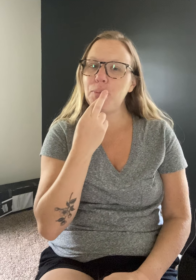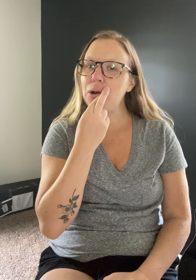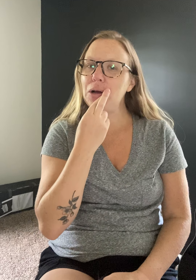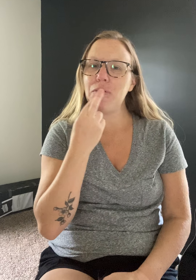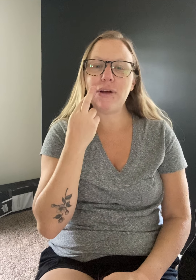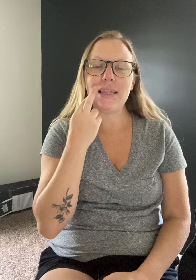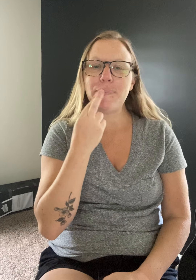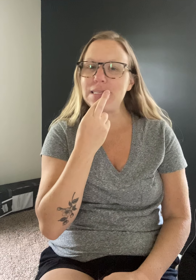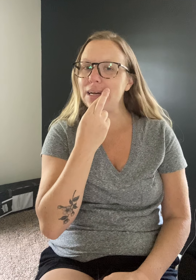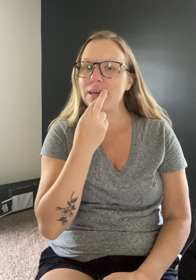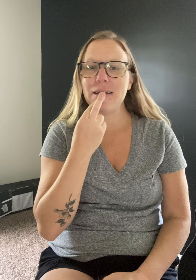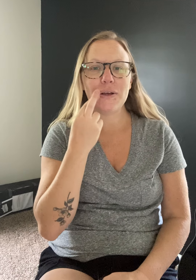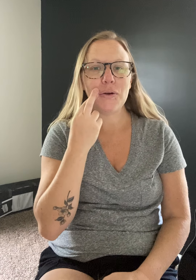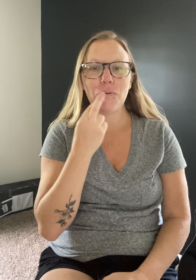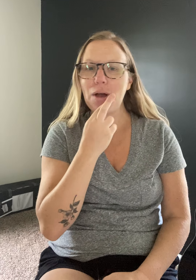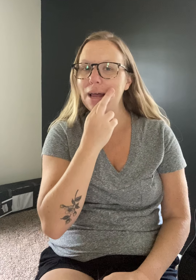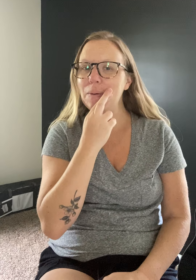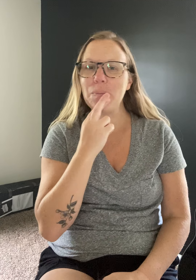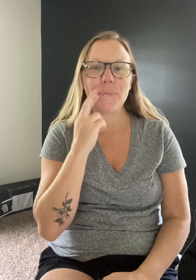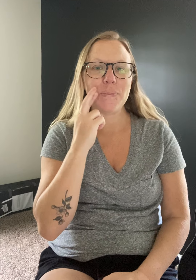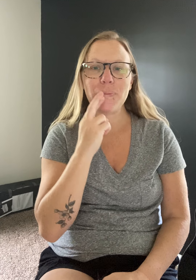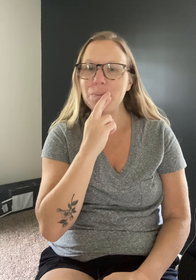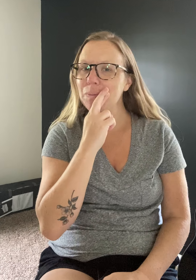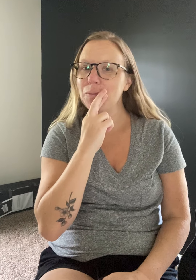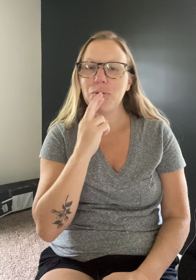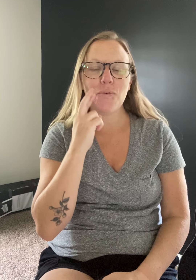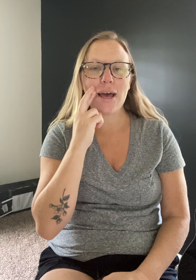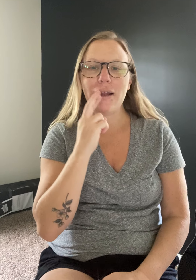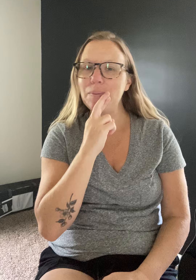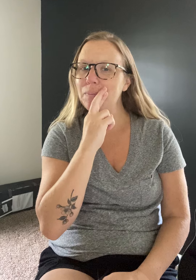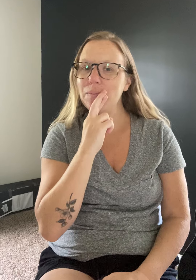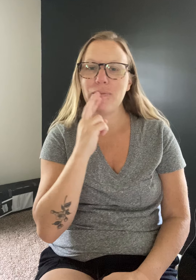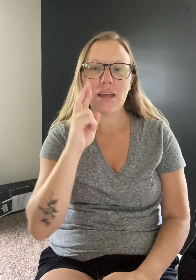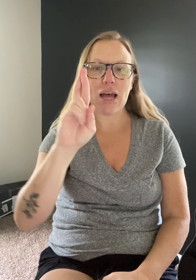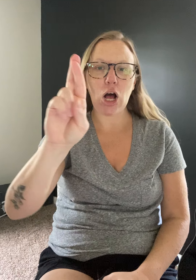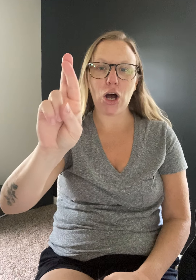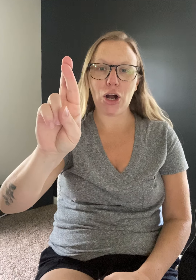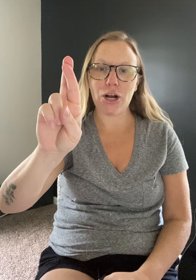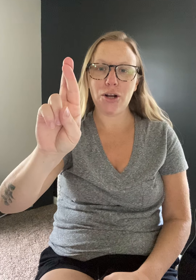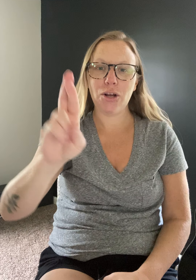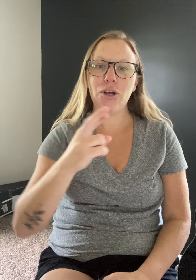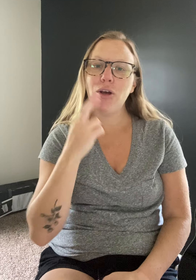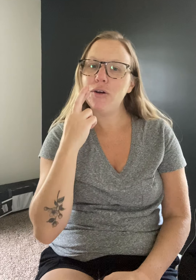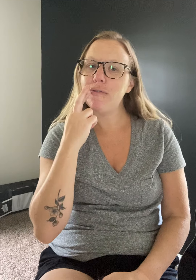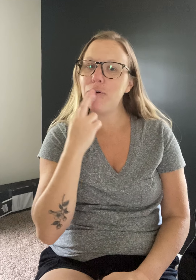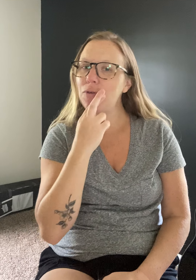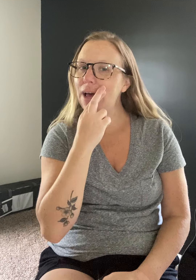putting on red lipstick. Red, red. R for red.